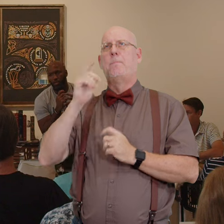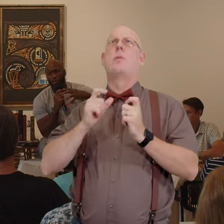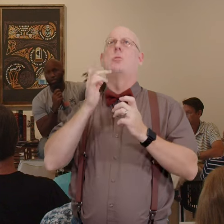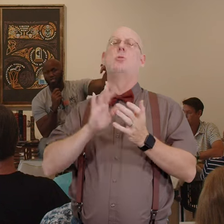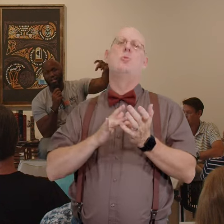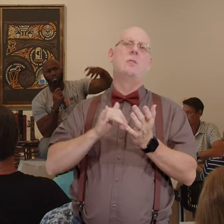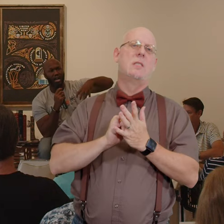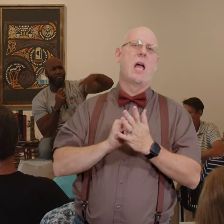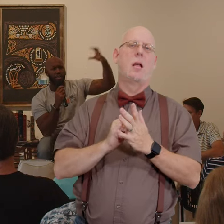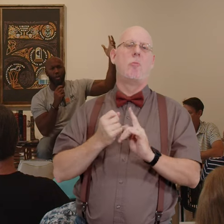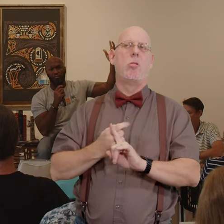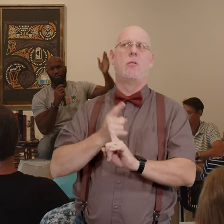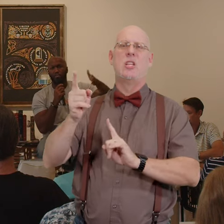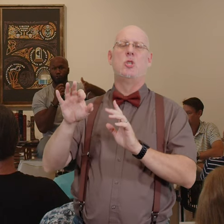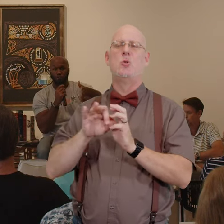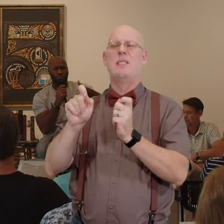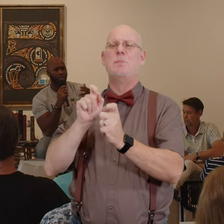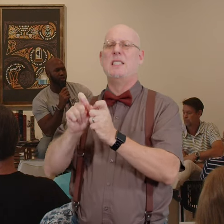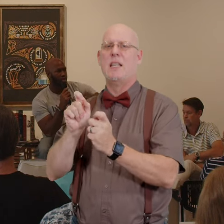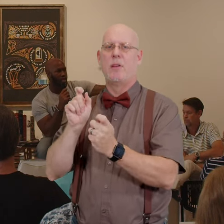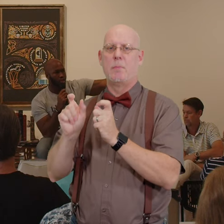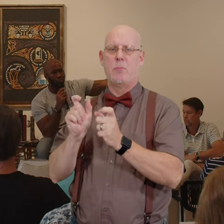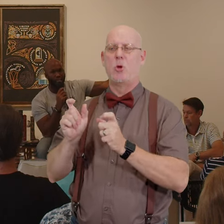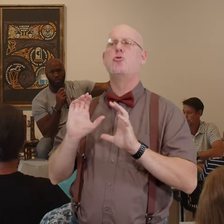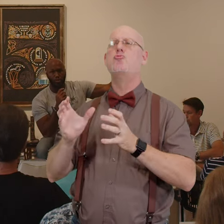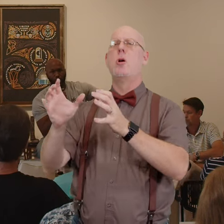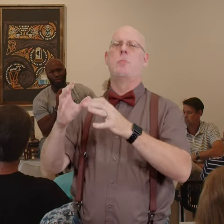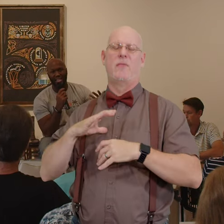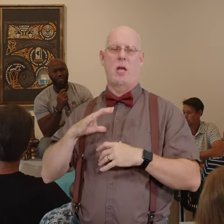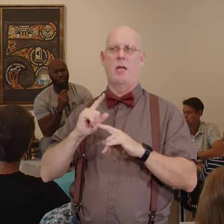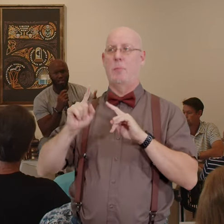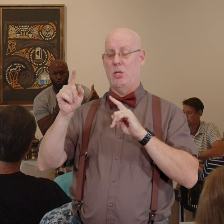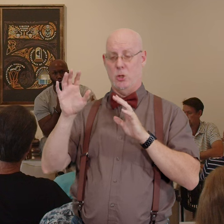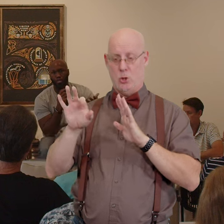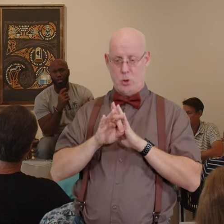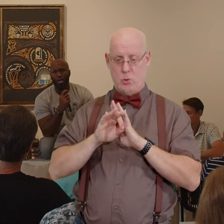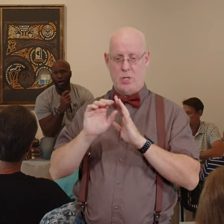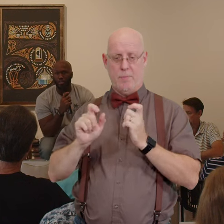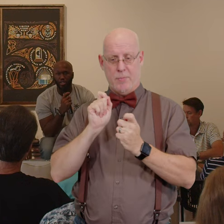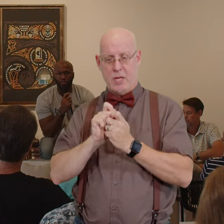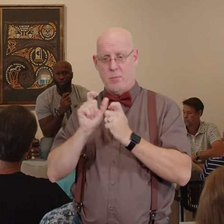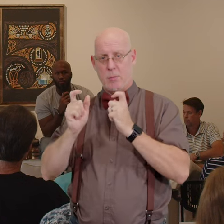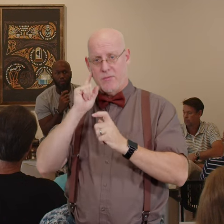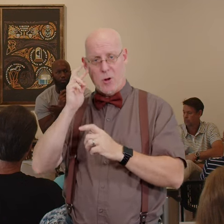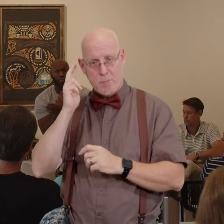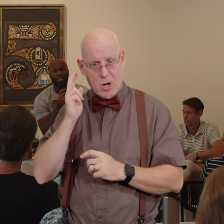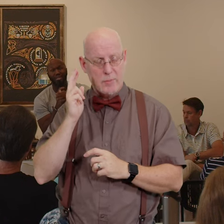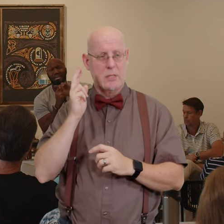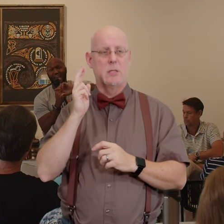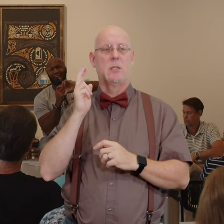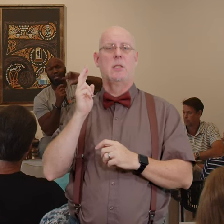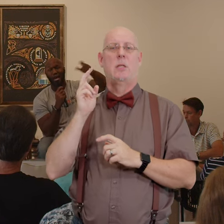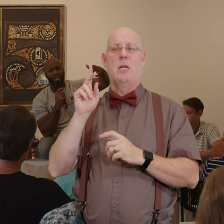And so I know people use that to kind of get away from him choosing specific and using it as groups, but even in that, he's choosing a particular people for a